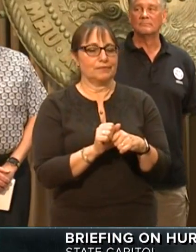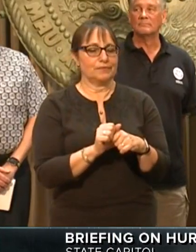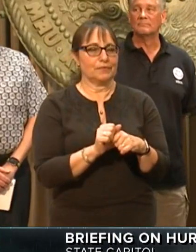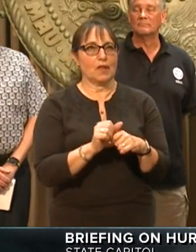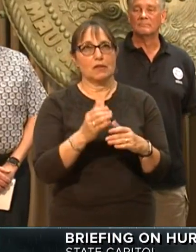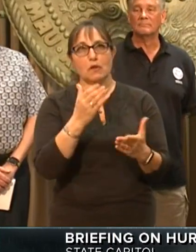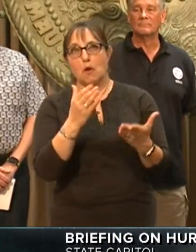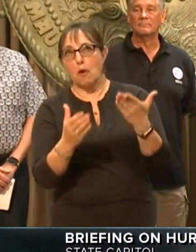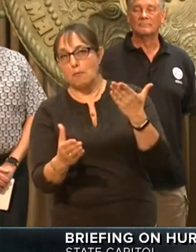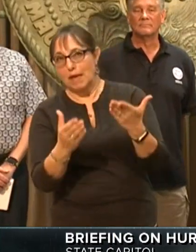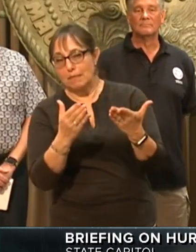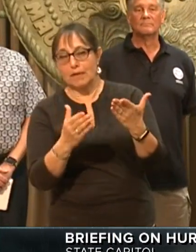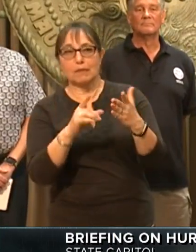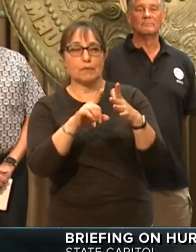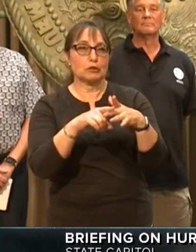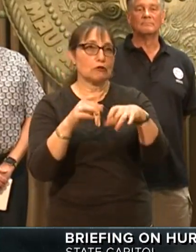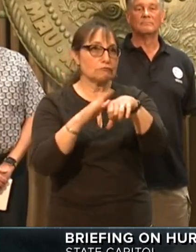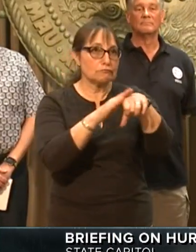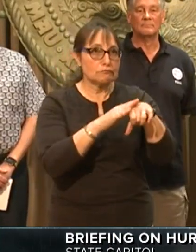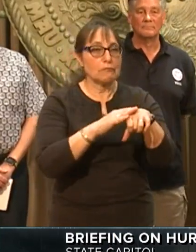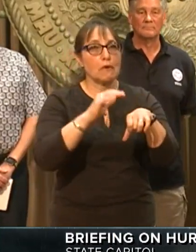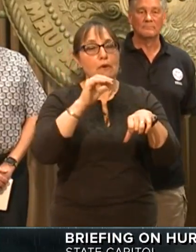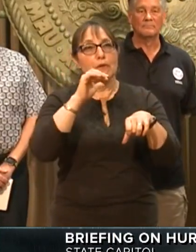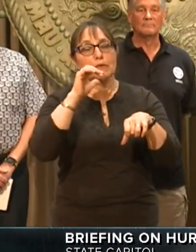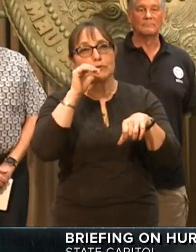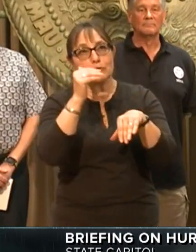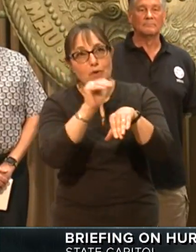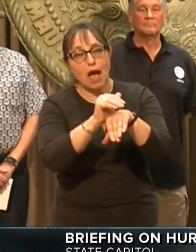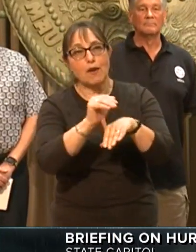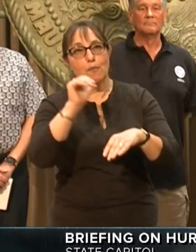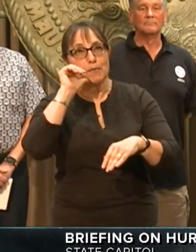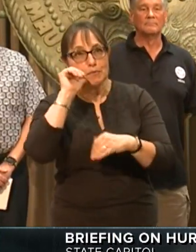this evening and full activation tomorrow, but we're going to wait and see.